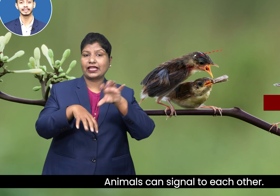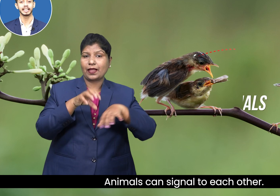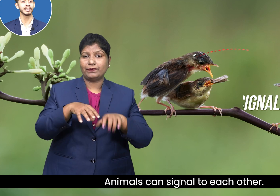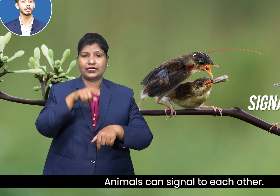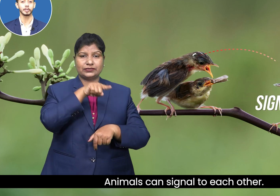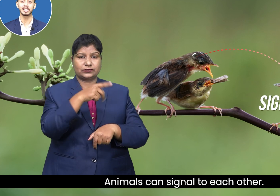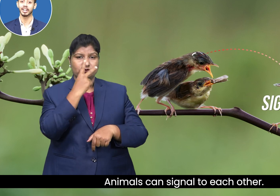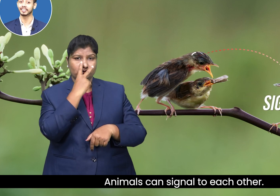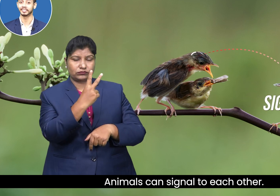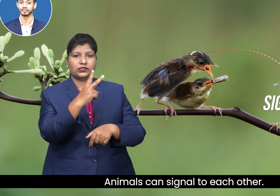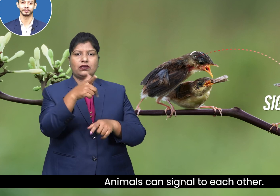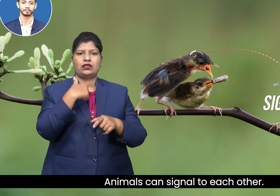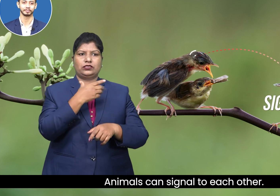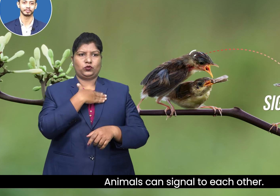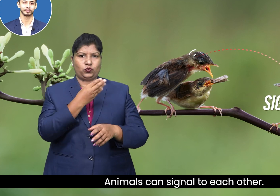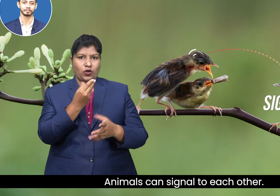Animals can signal to each other.